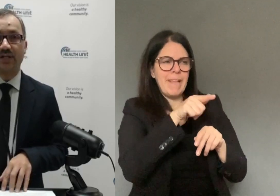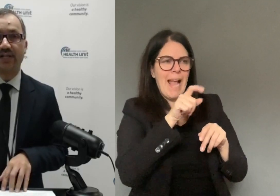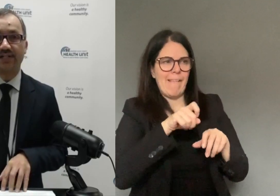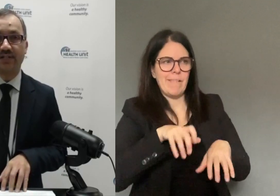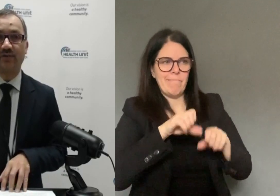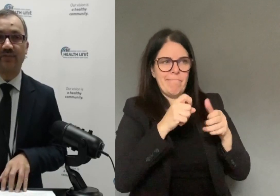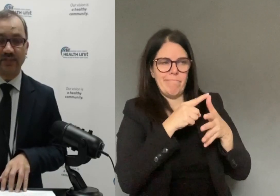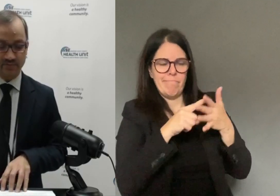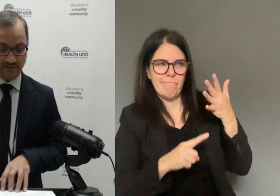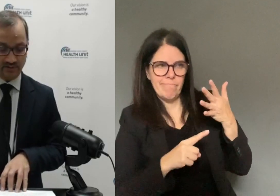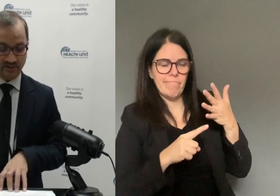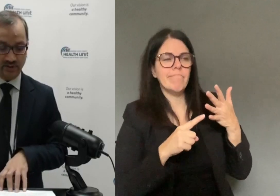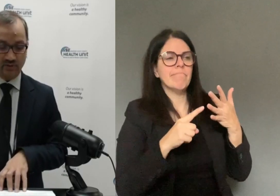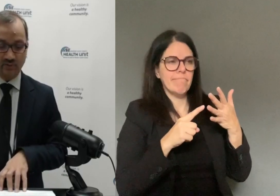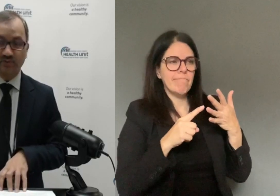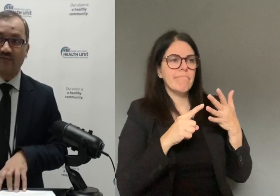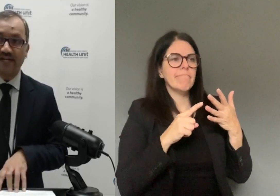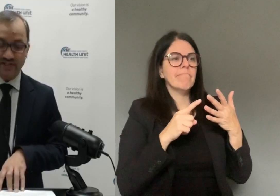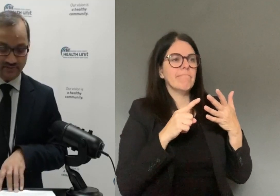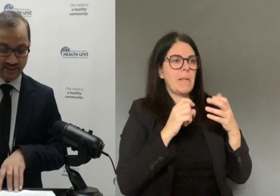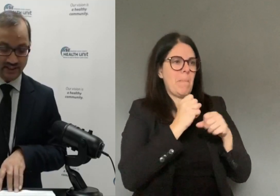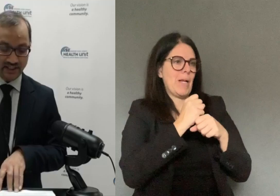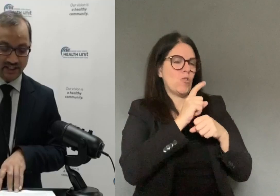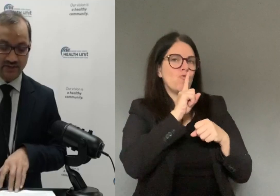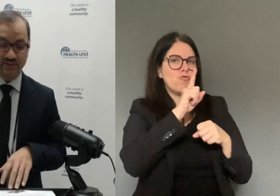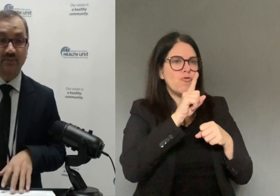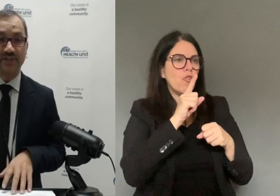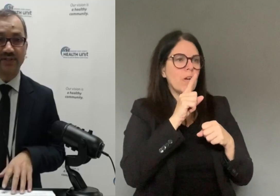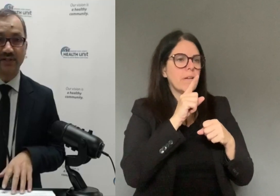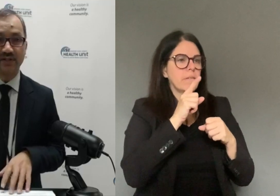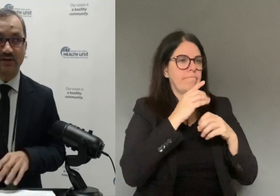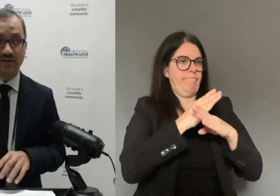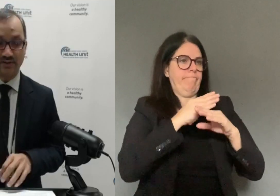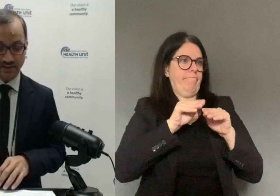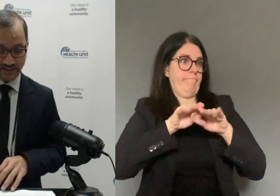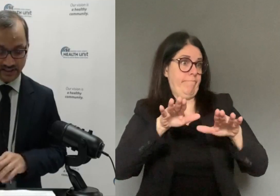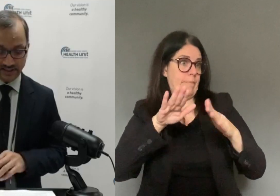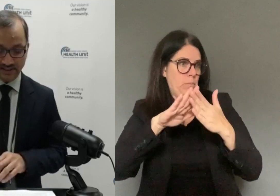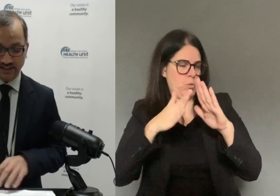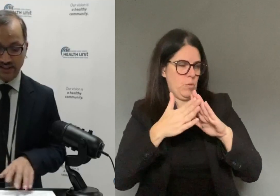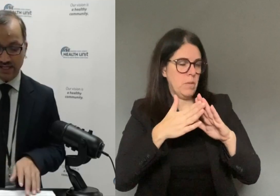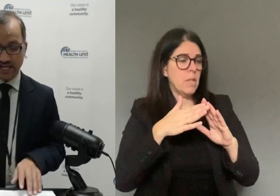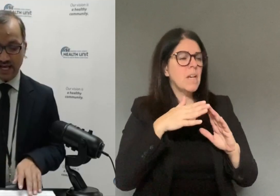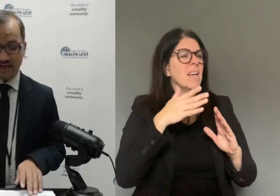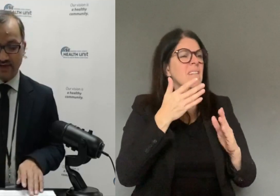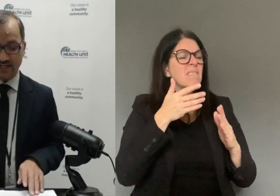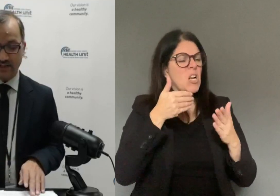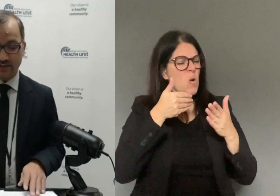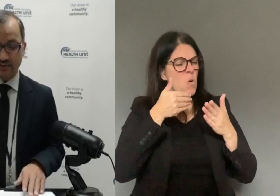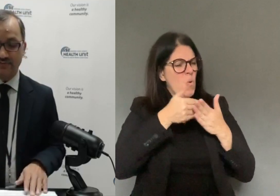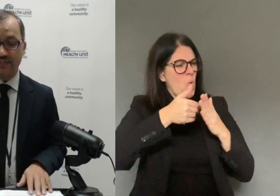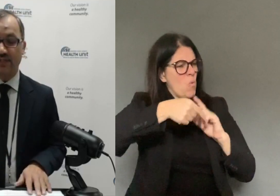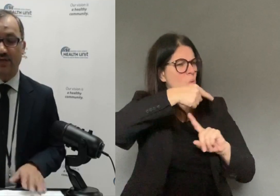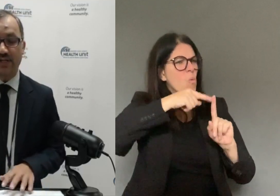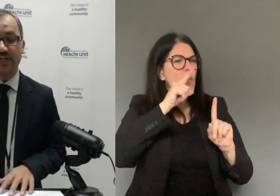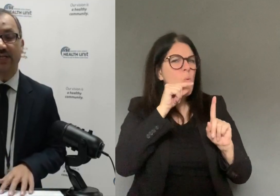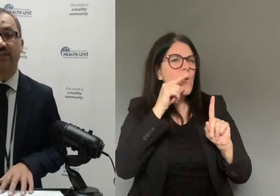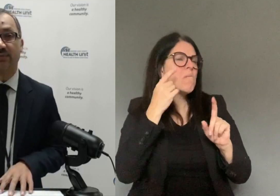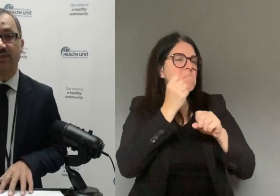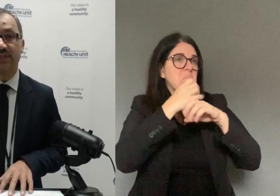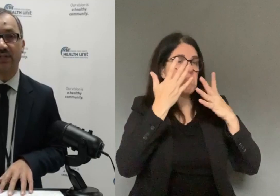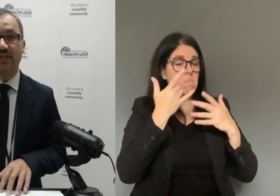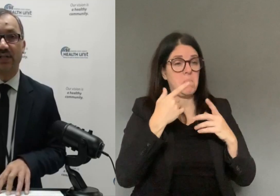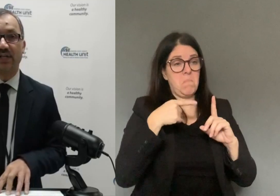Close contacts include people who provide direct care to the person or to the case, have had close physical contact